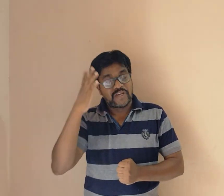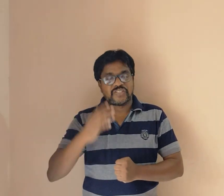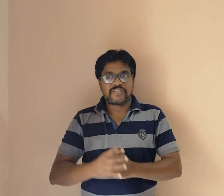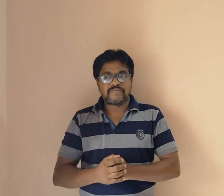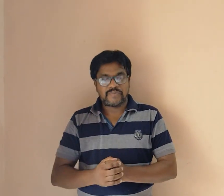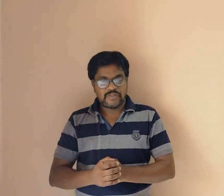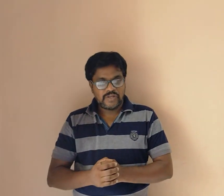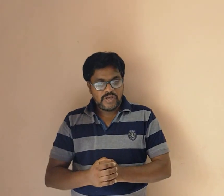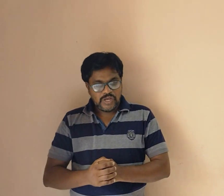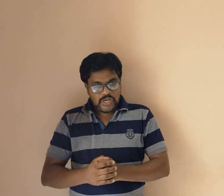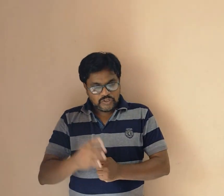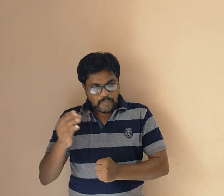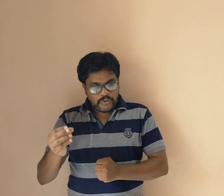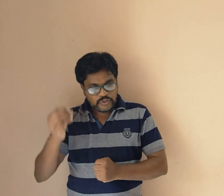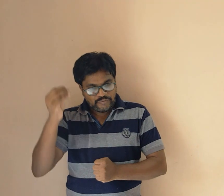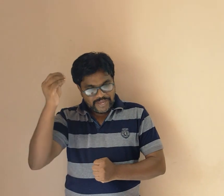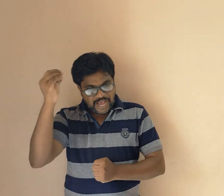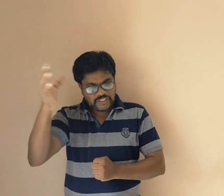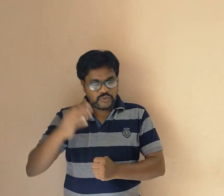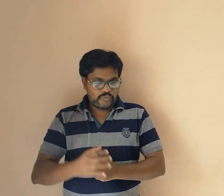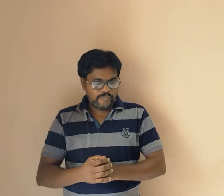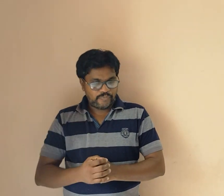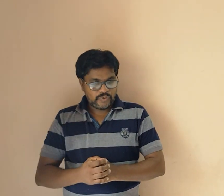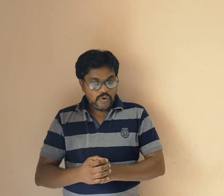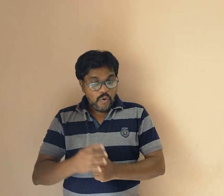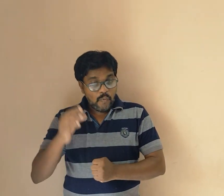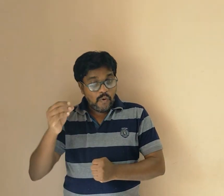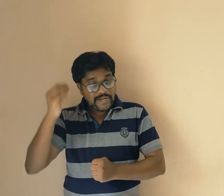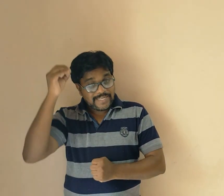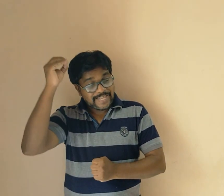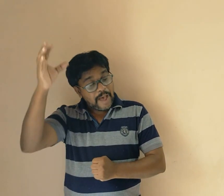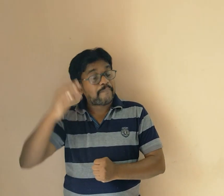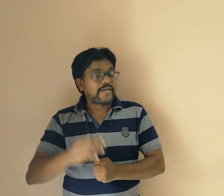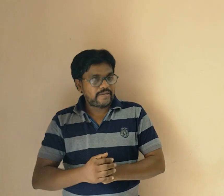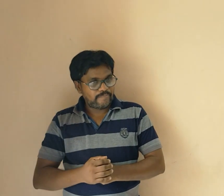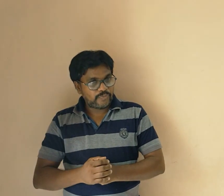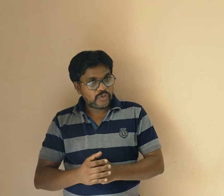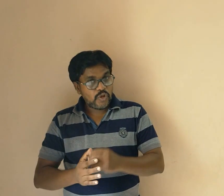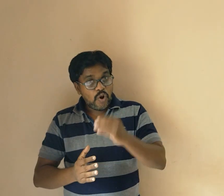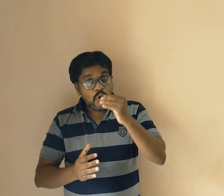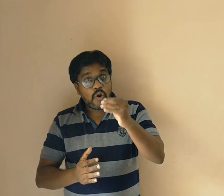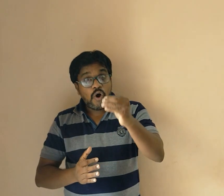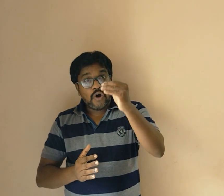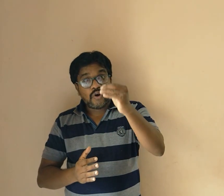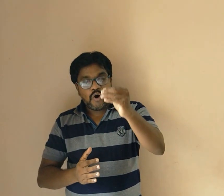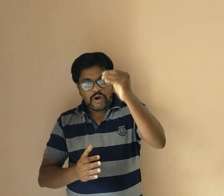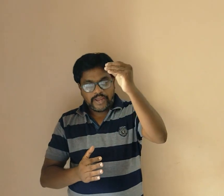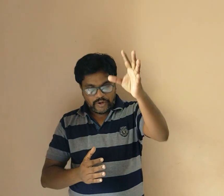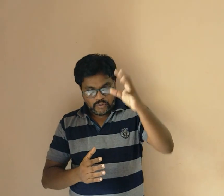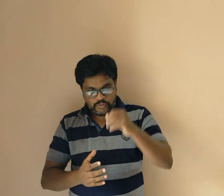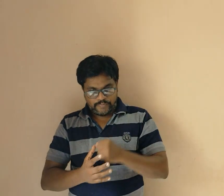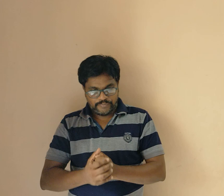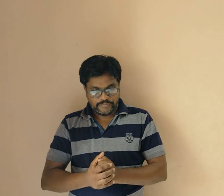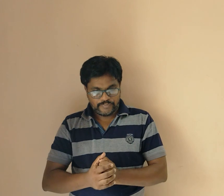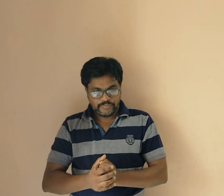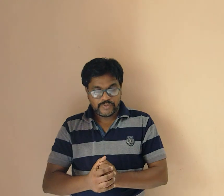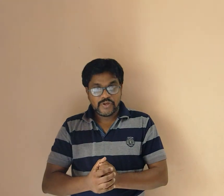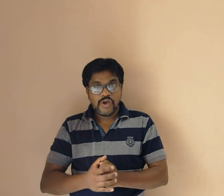information. Suppose if I ask you what has happened long ago,